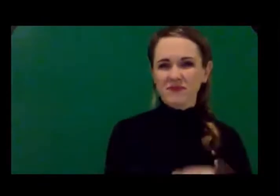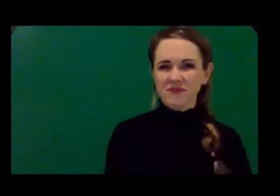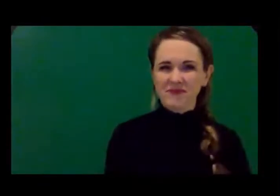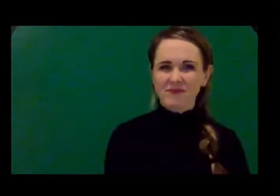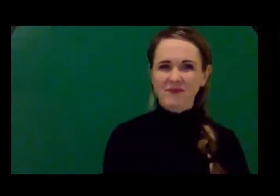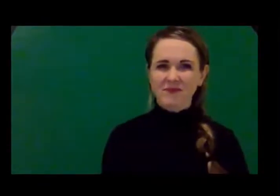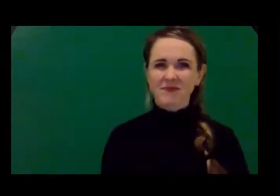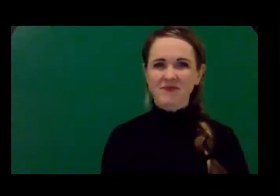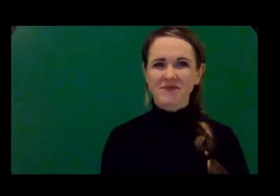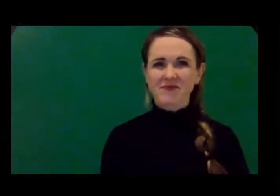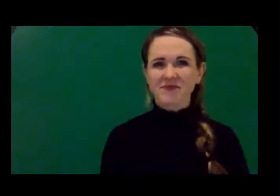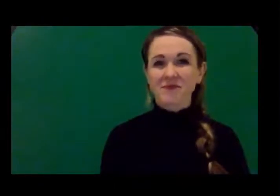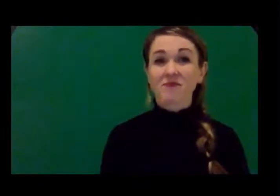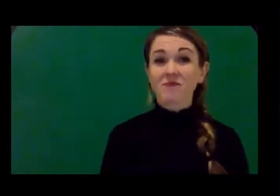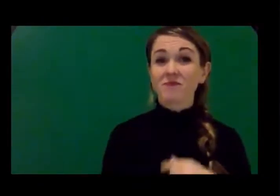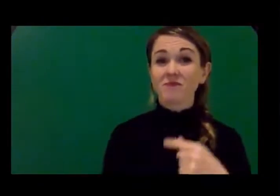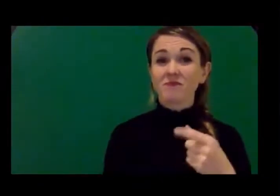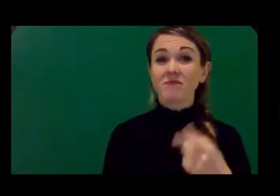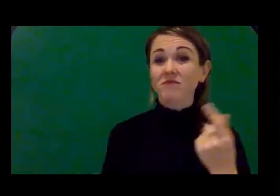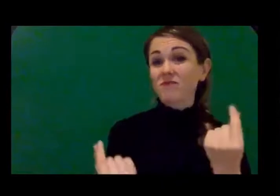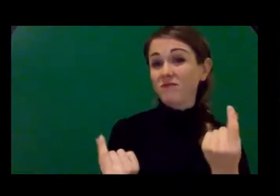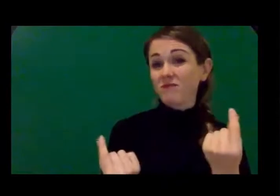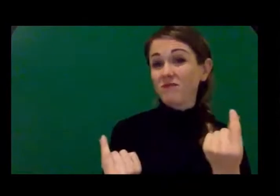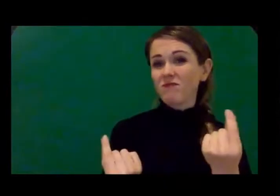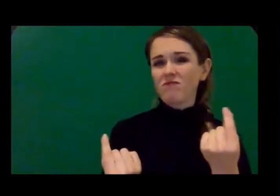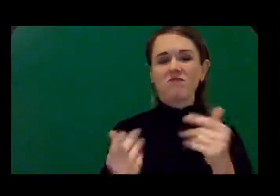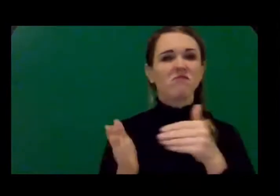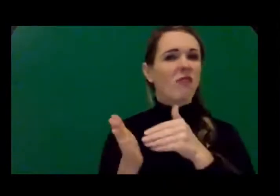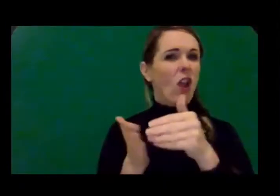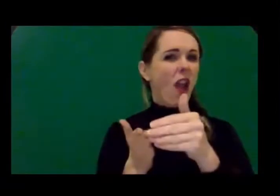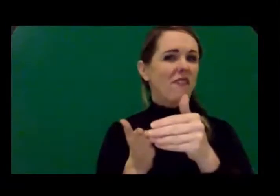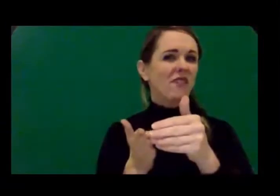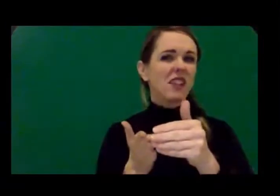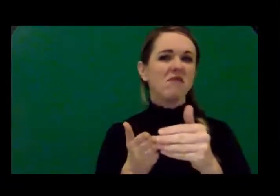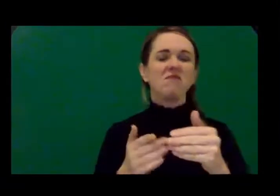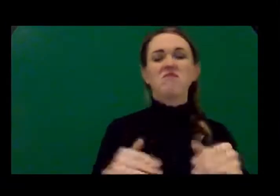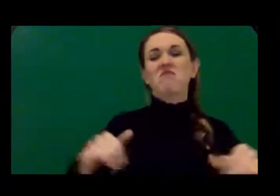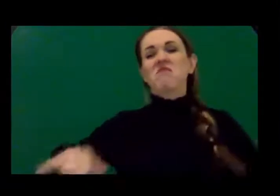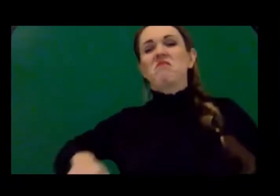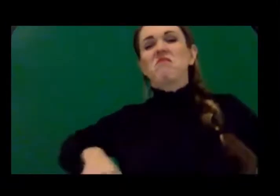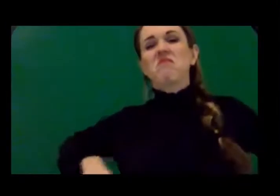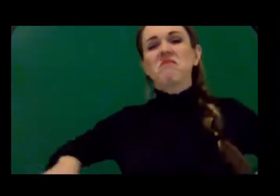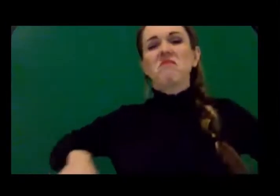So what does she do? Often likes to brag about her.